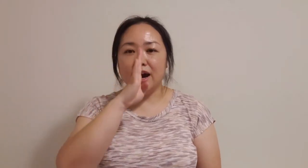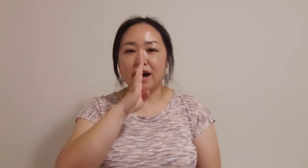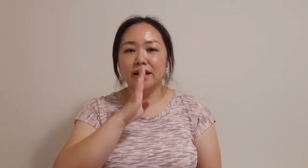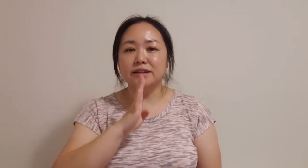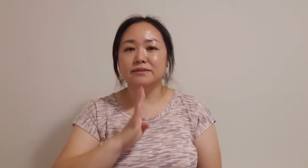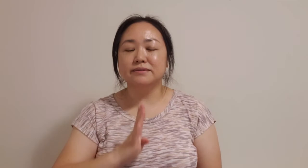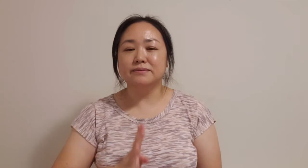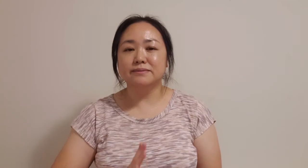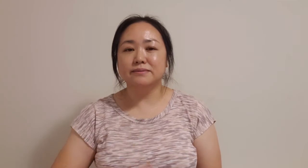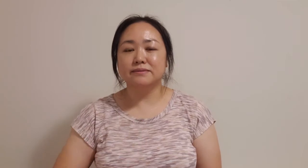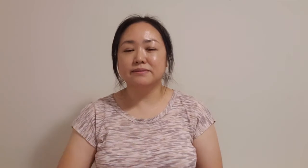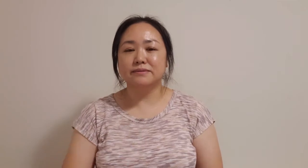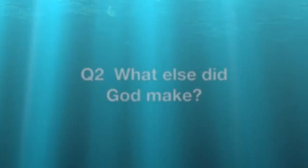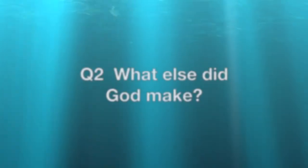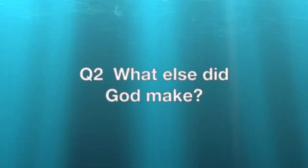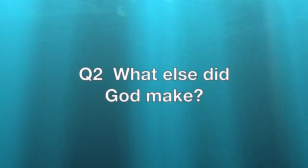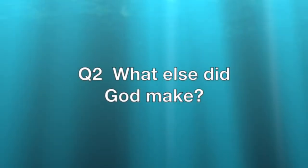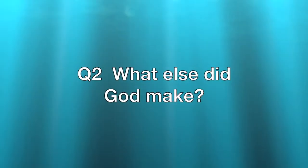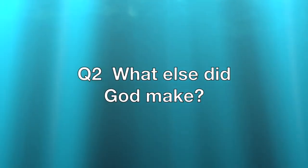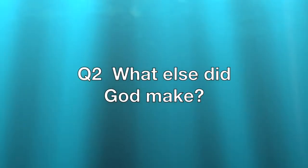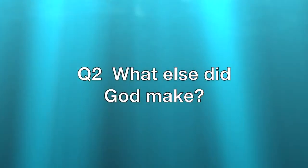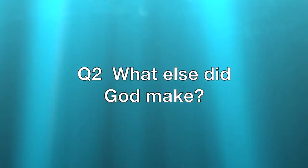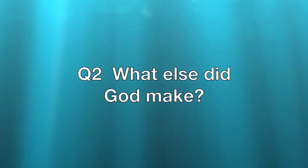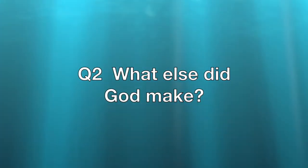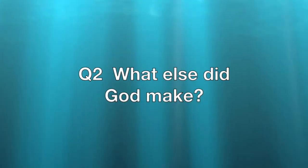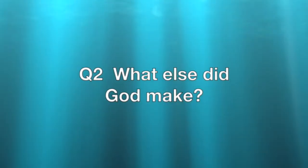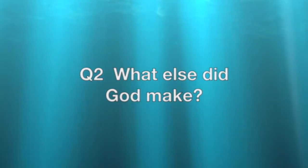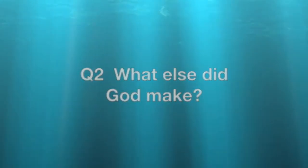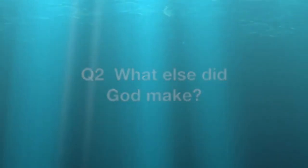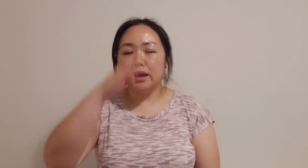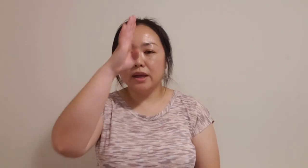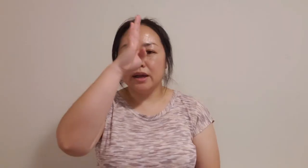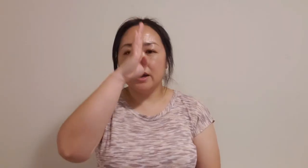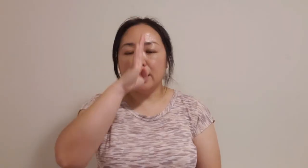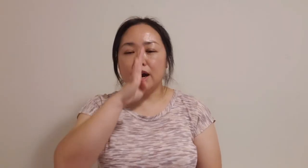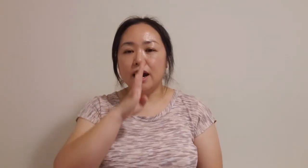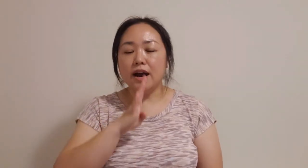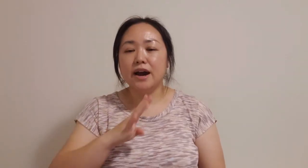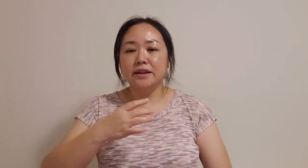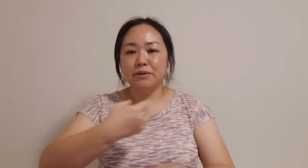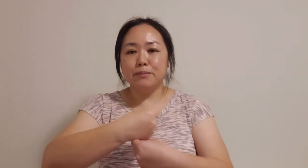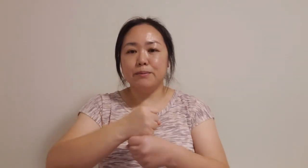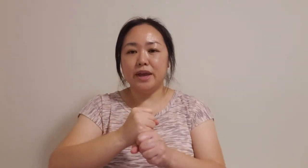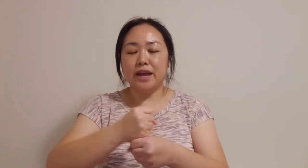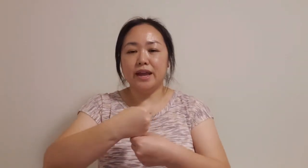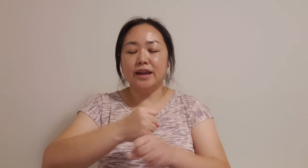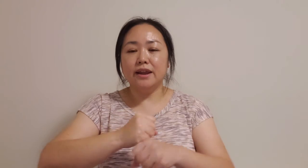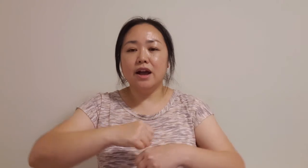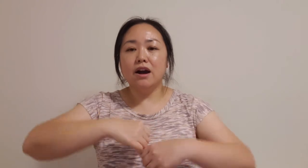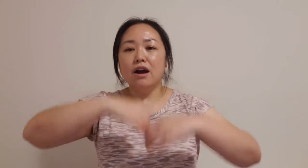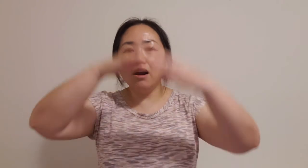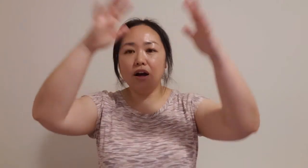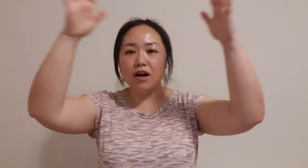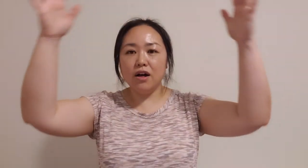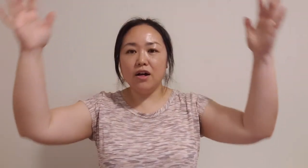God. What else did God make? God made